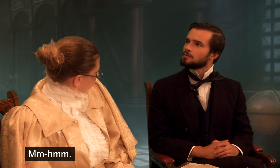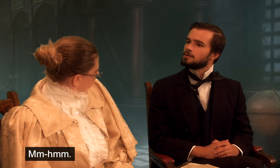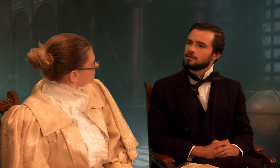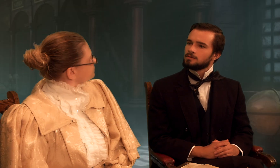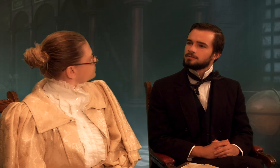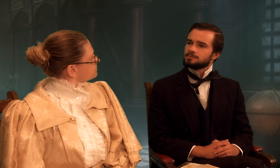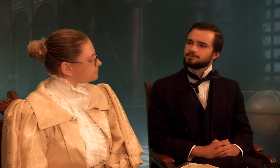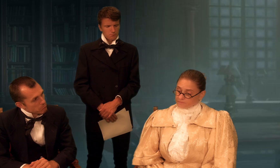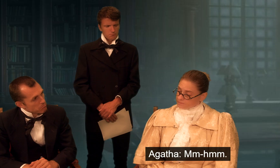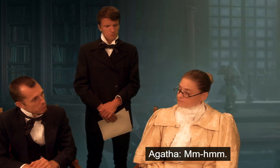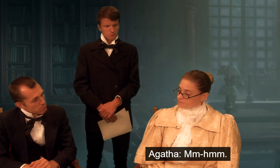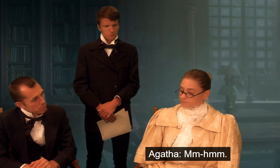Mm-hmm.